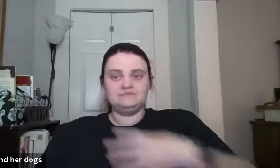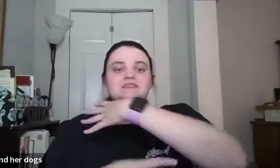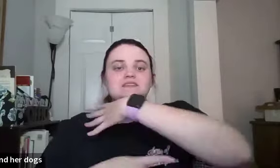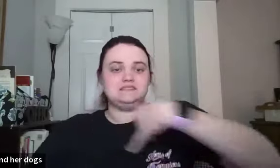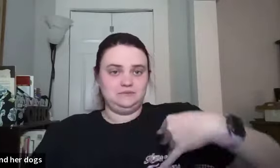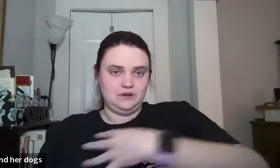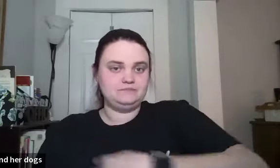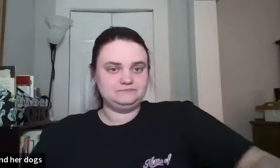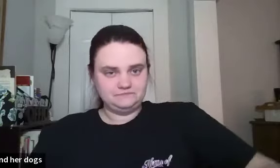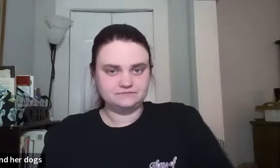Zebra.